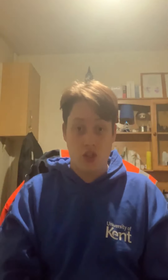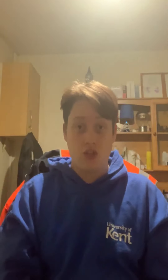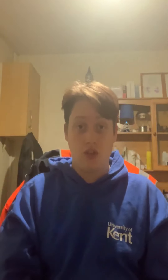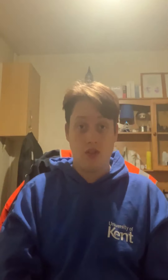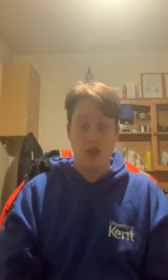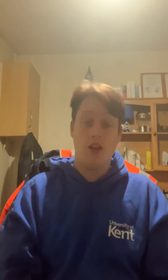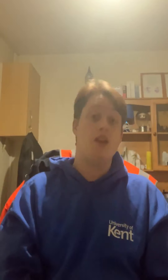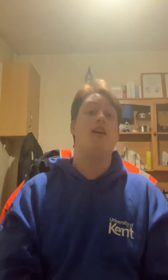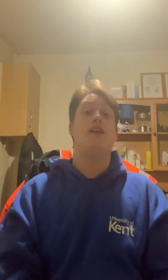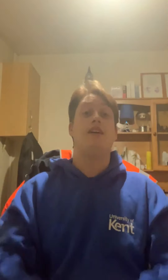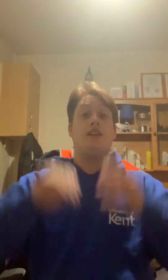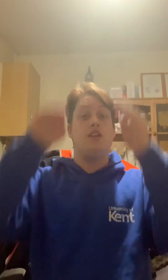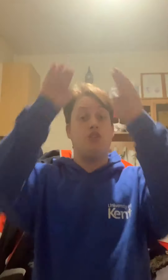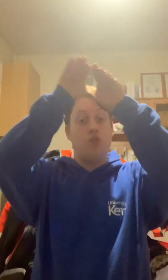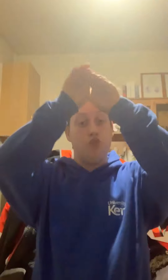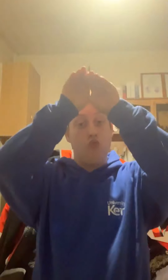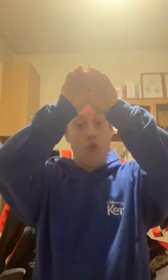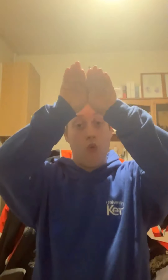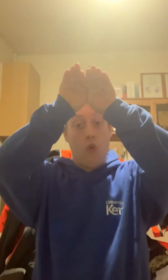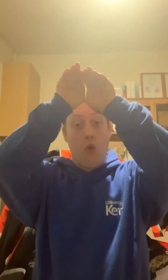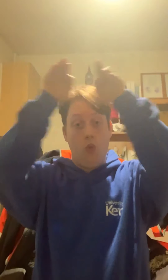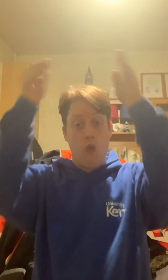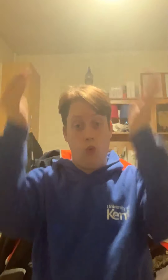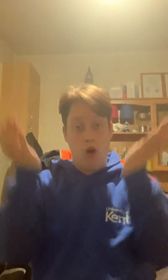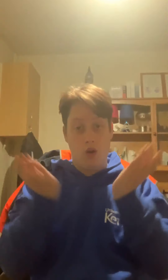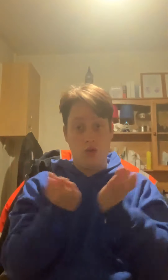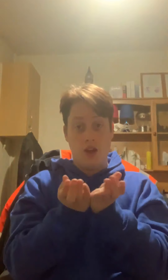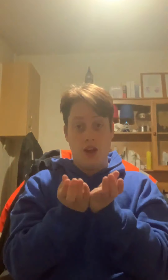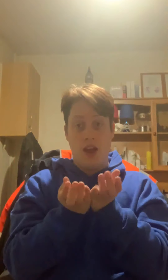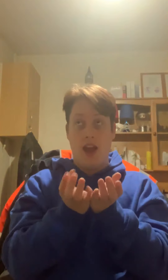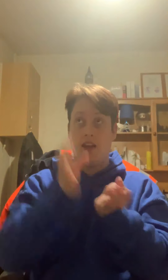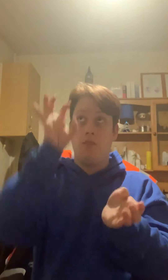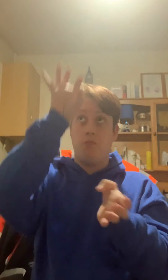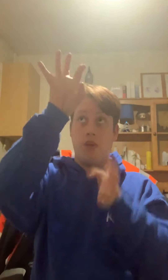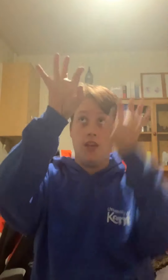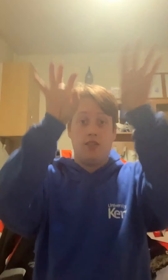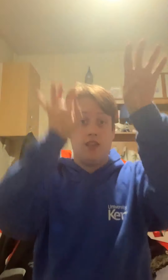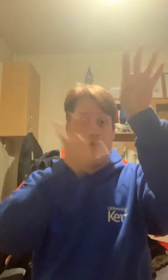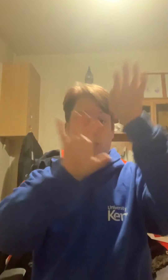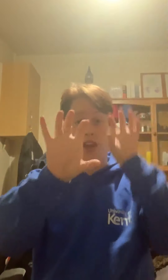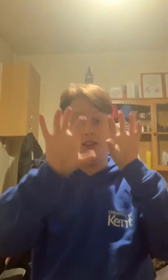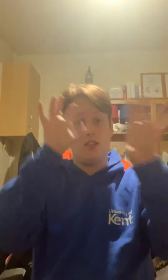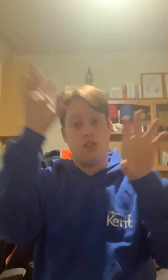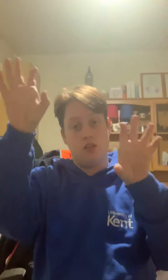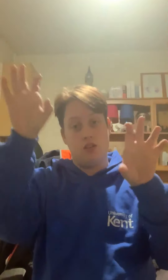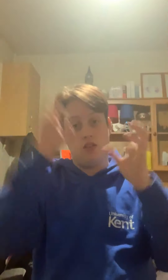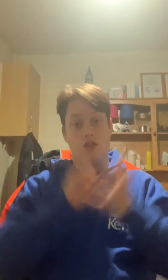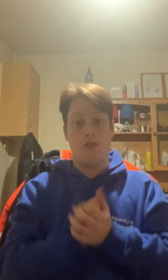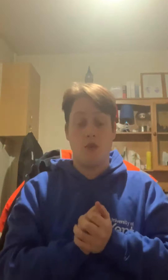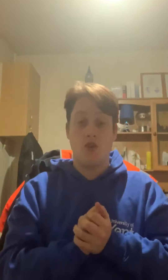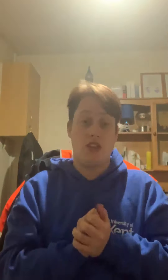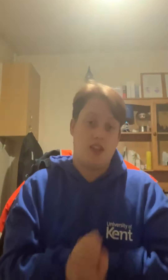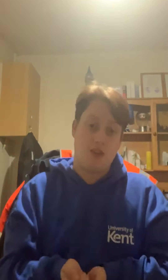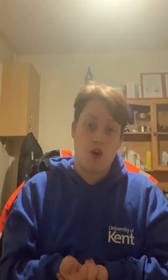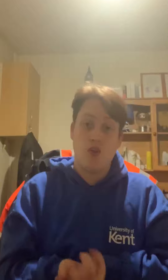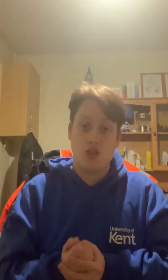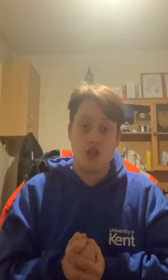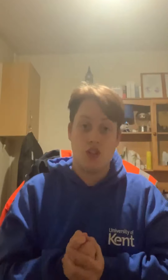Continent is you draw the world and then pick 7 places because there's 7 continents in the